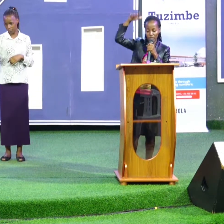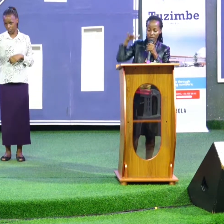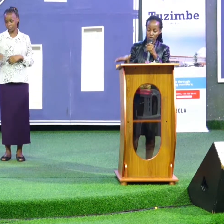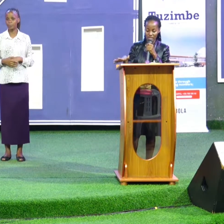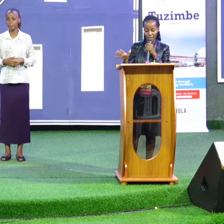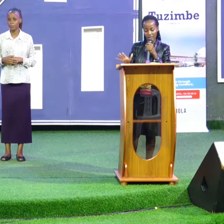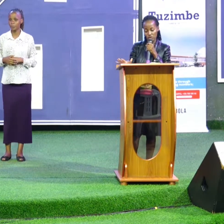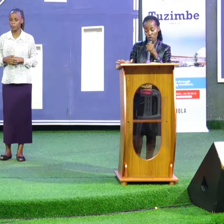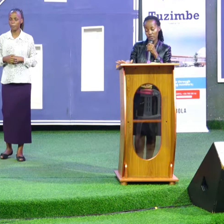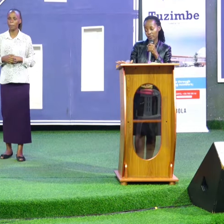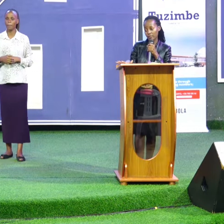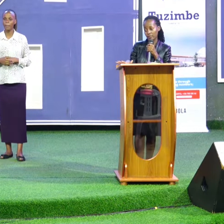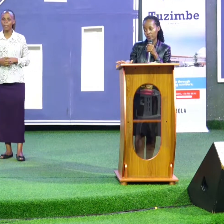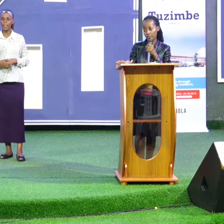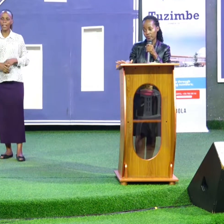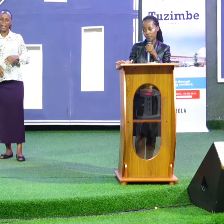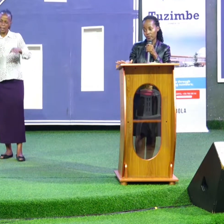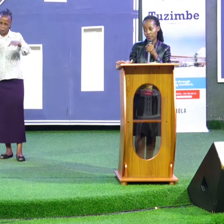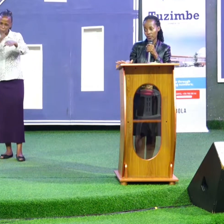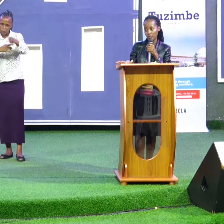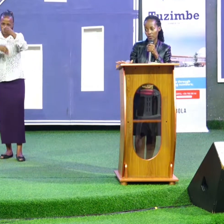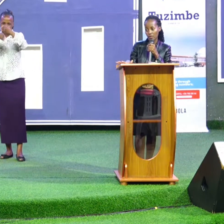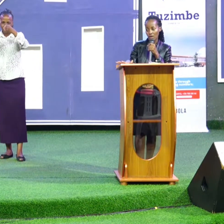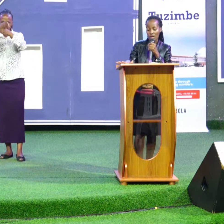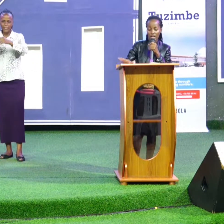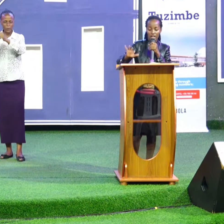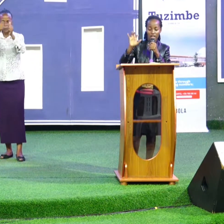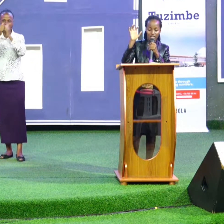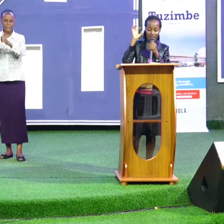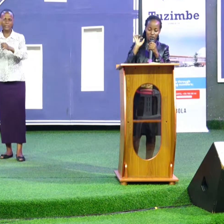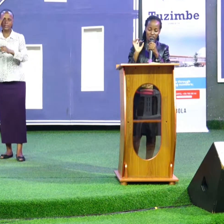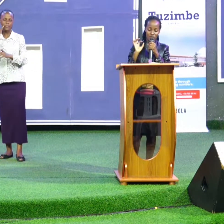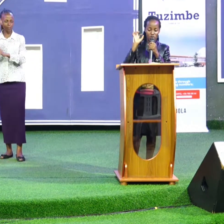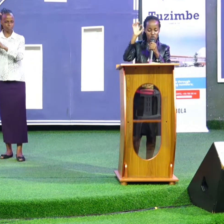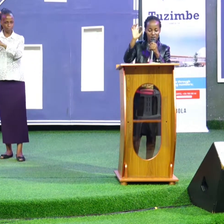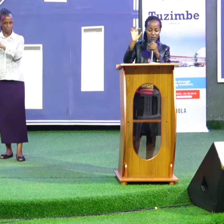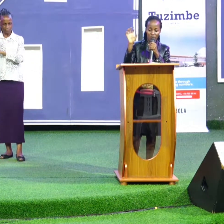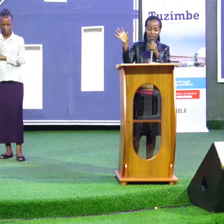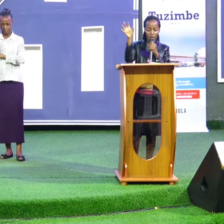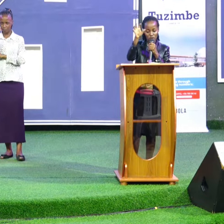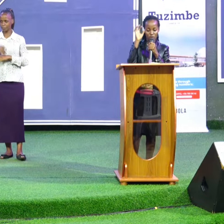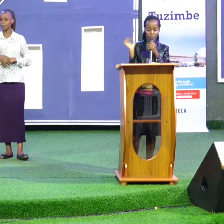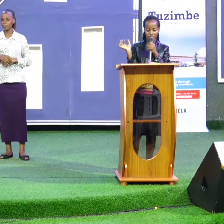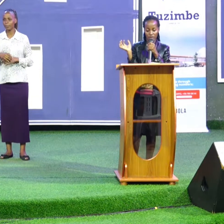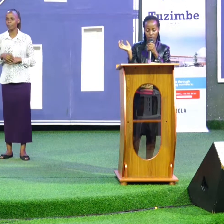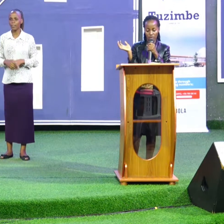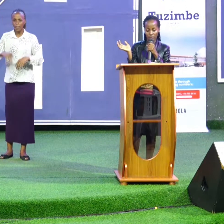high building or something short. Babeera bakizimba nga bakitaddeko obukumi bw'amaanyi. It it is constructed with a lot